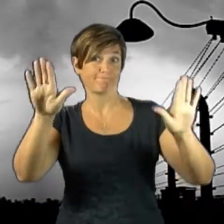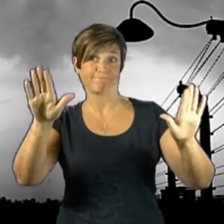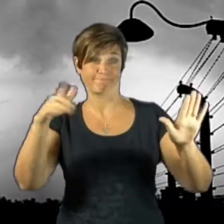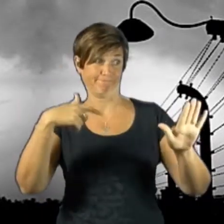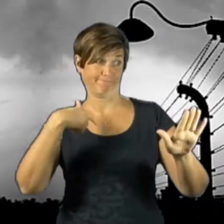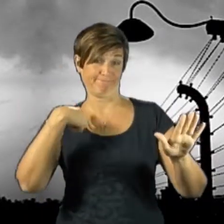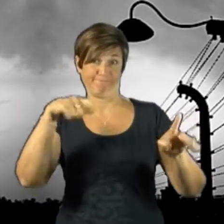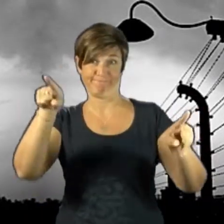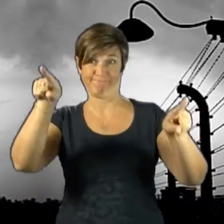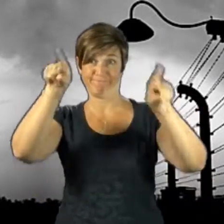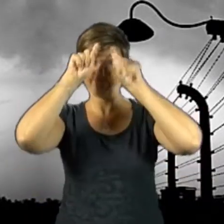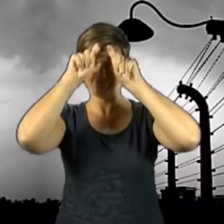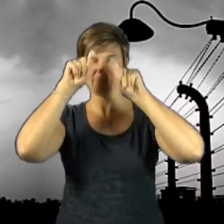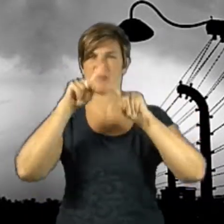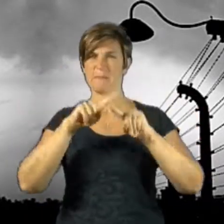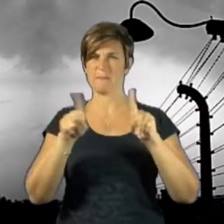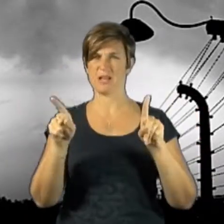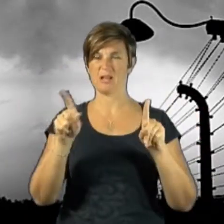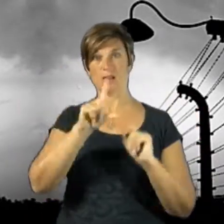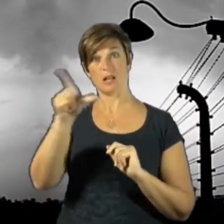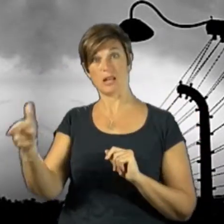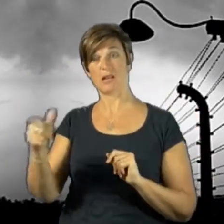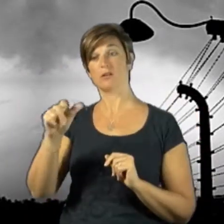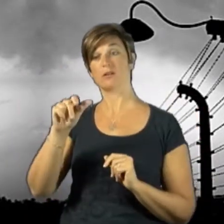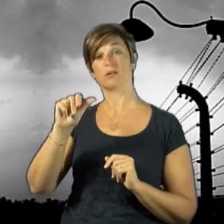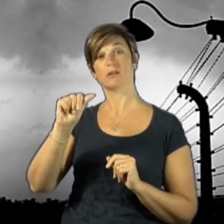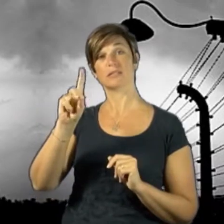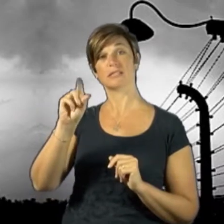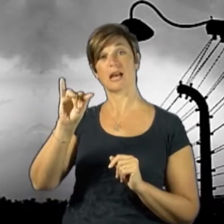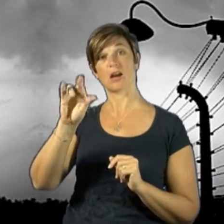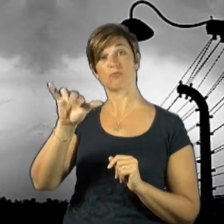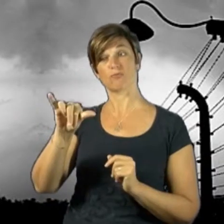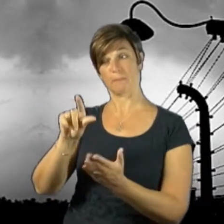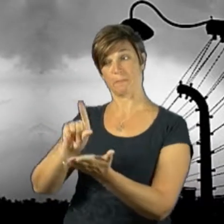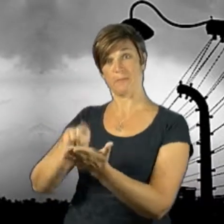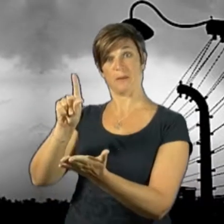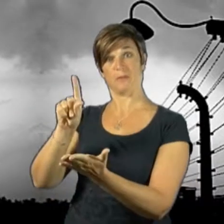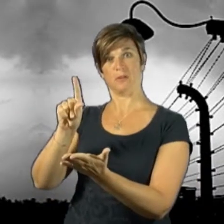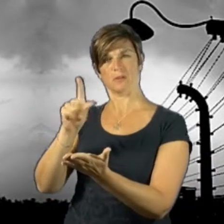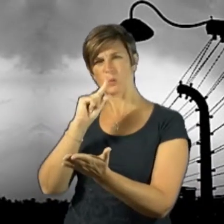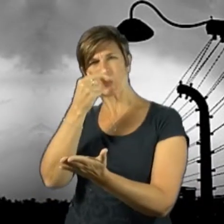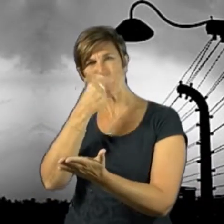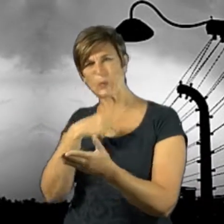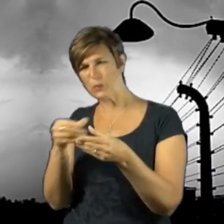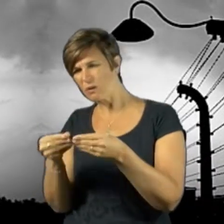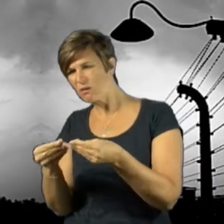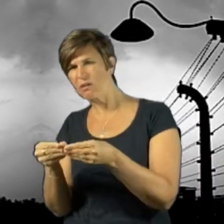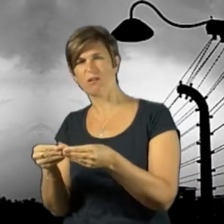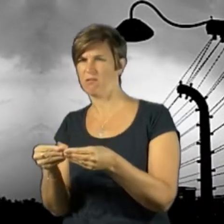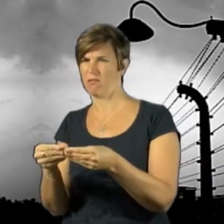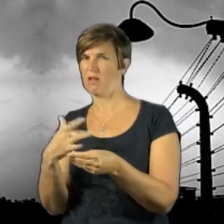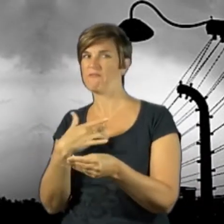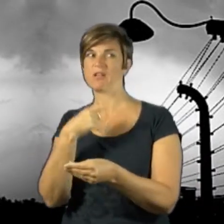I never could find out what was in it, but I have thought that there must have been much more than there was in the published diary.